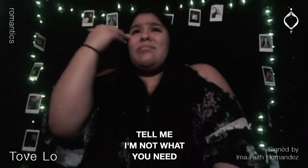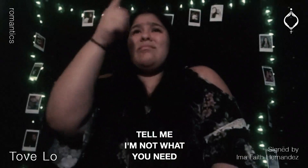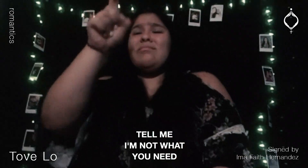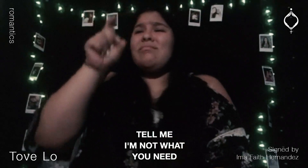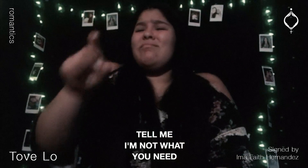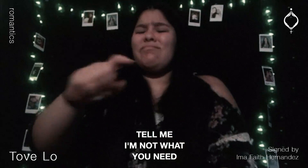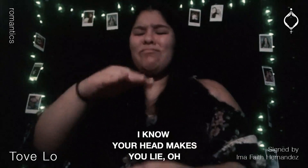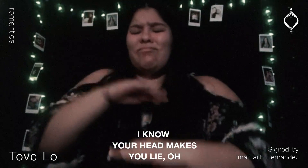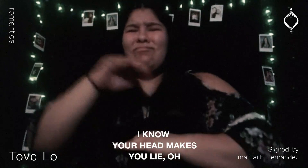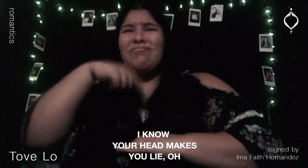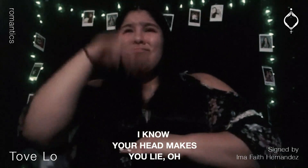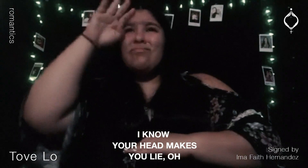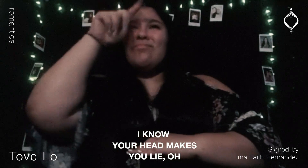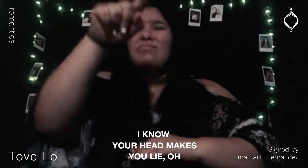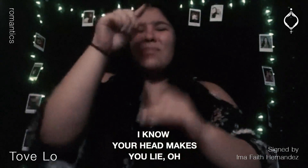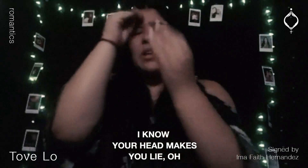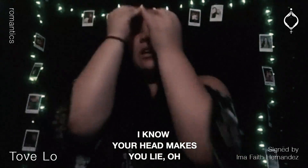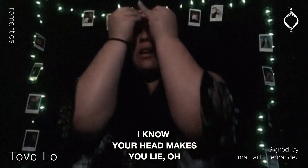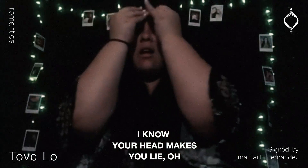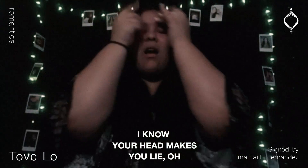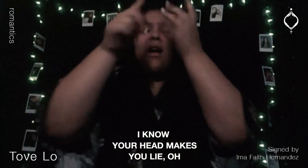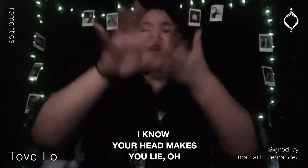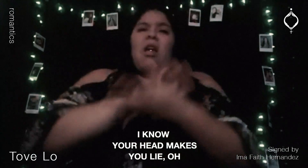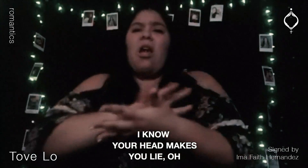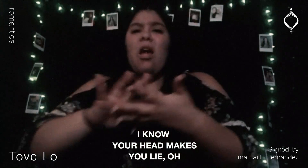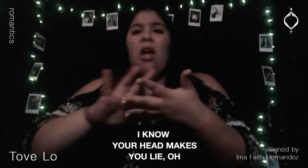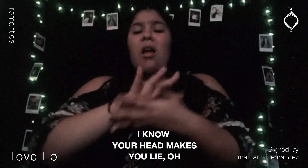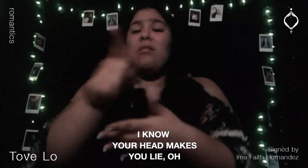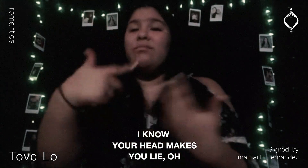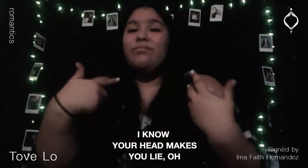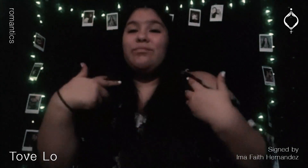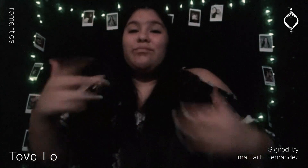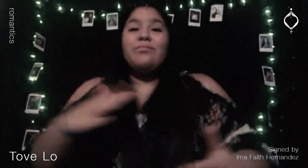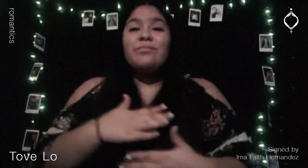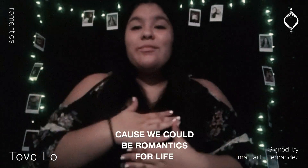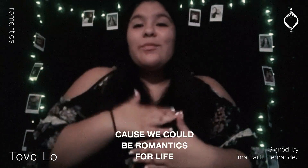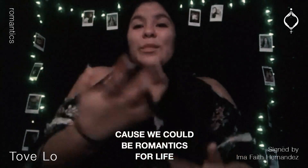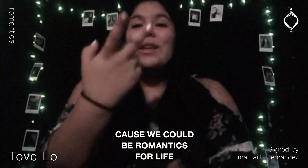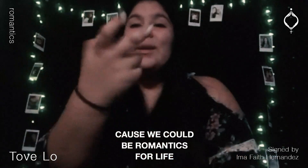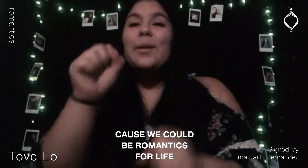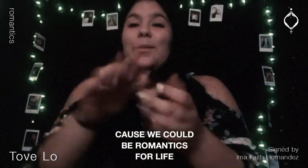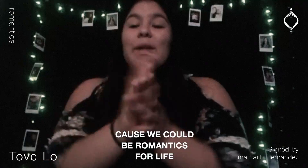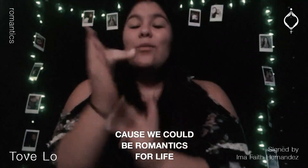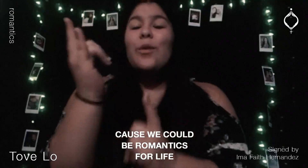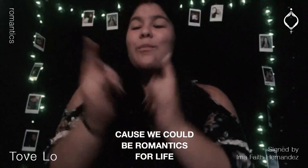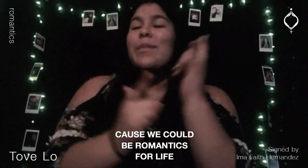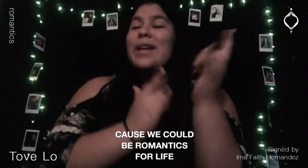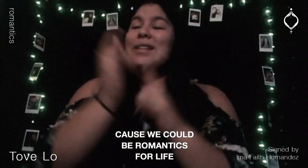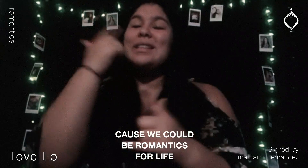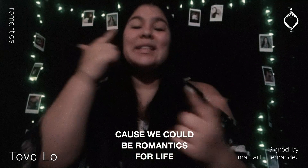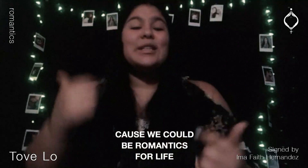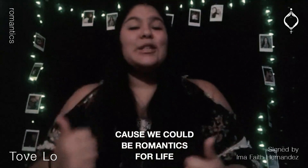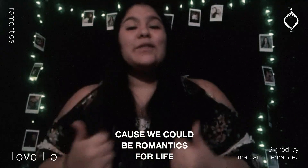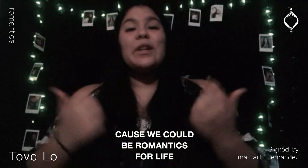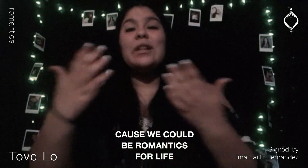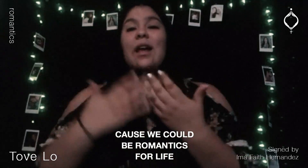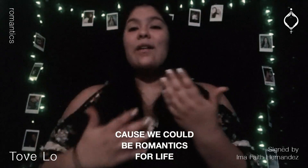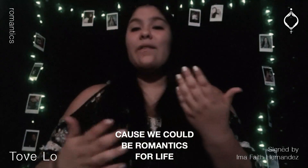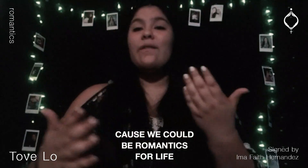need I know your head makes you lie Cause we could be romantics for life